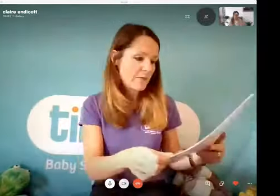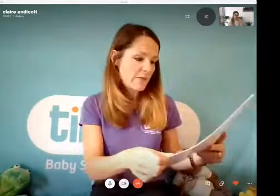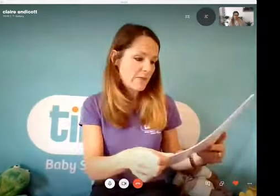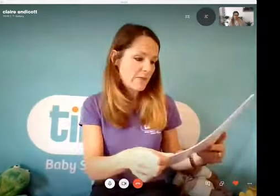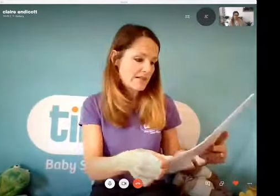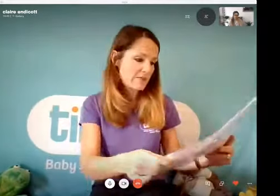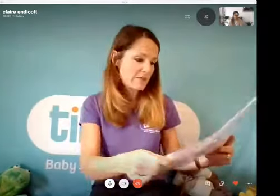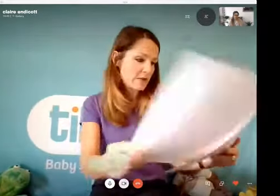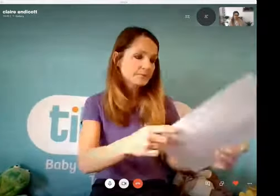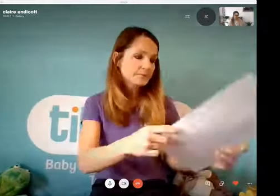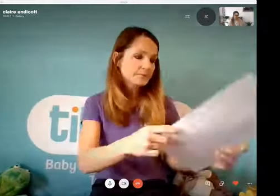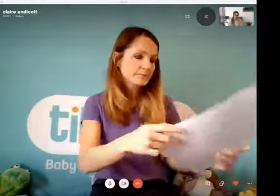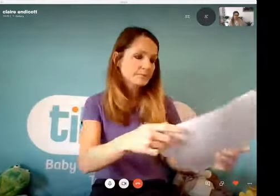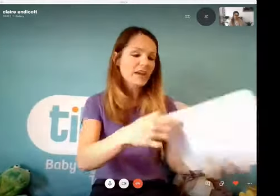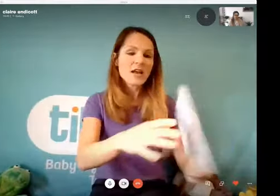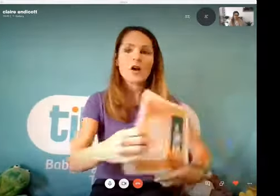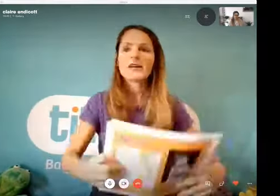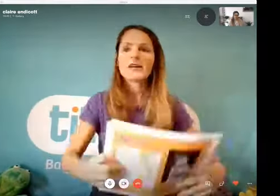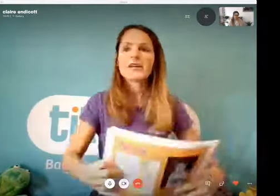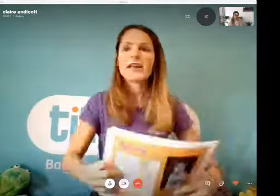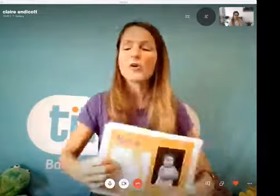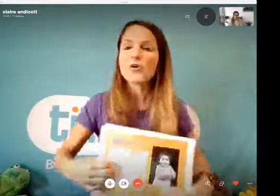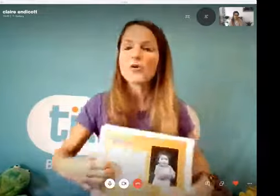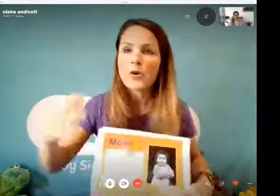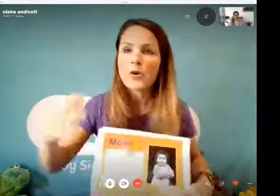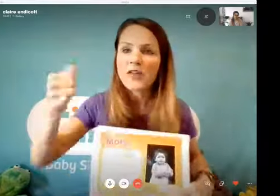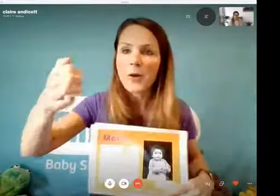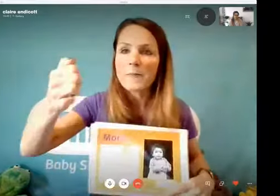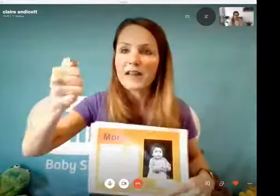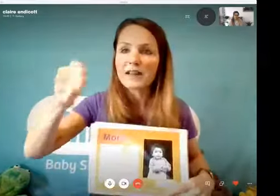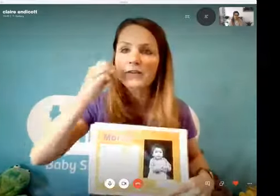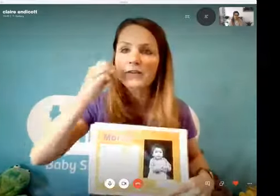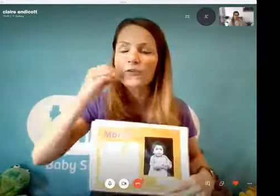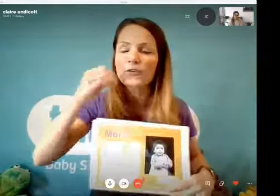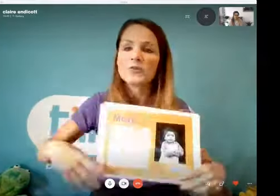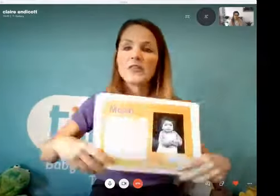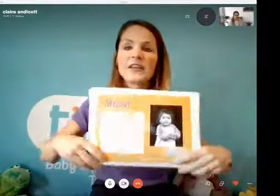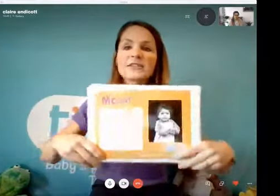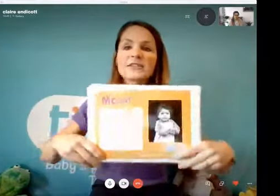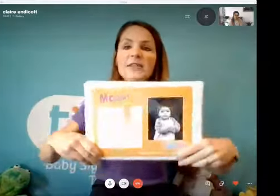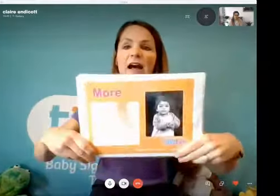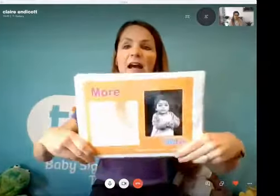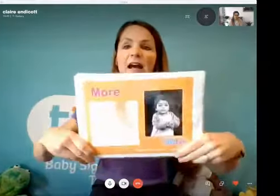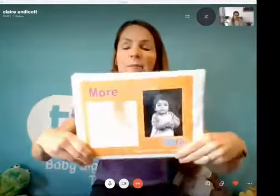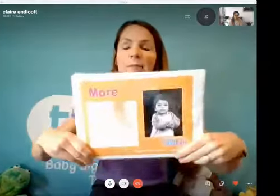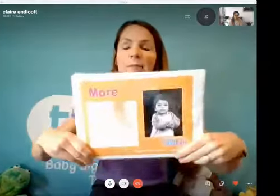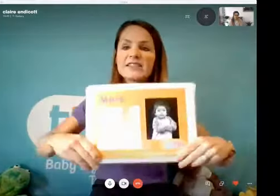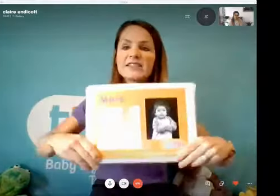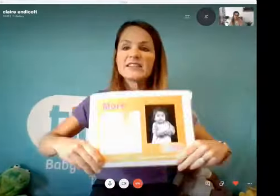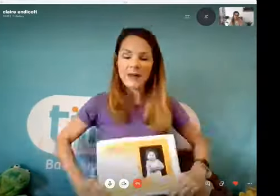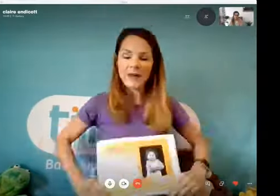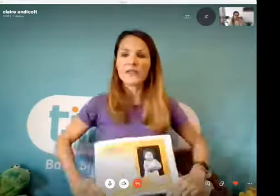you? All right, now we all know they want milk and food and things like that. But this is a really powerful sign, and